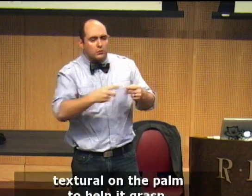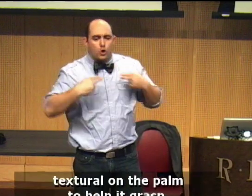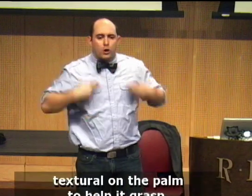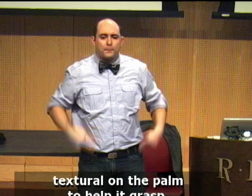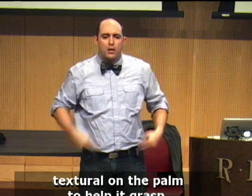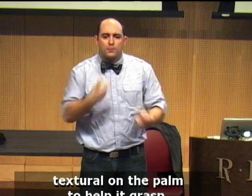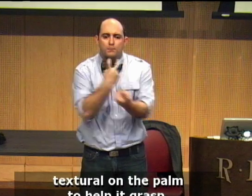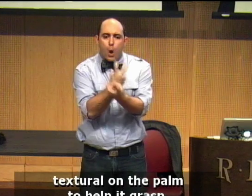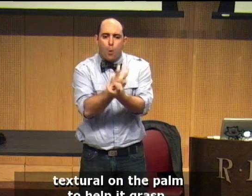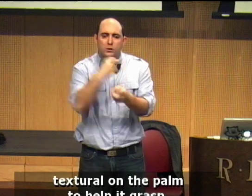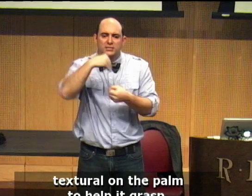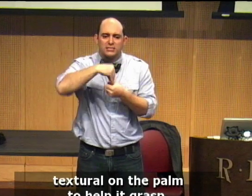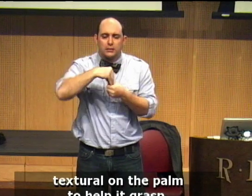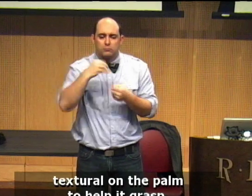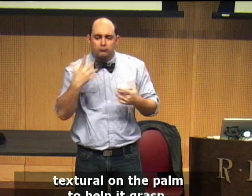on the palm to help it grasp.